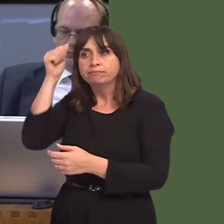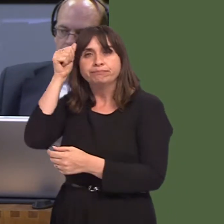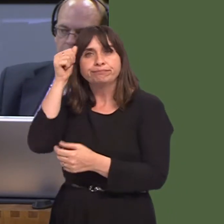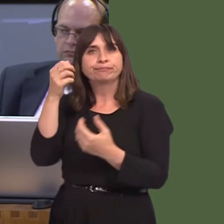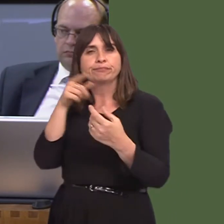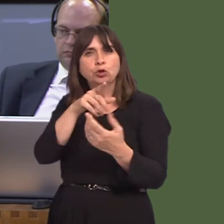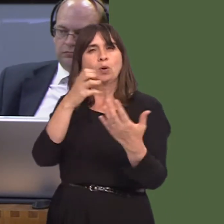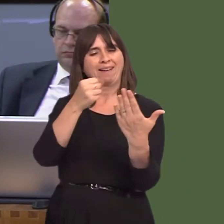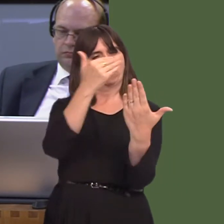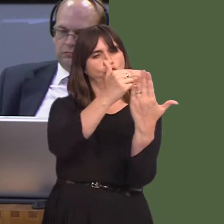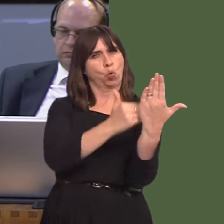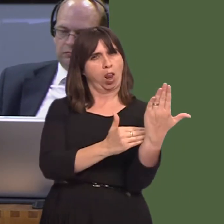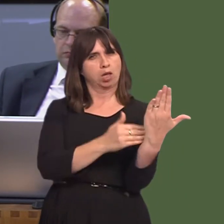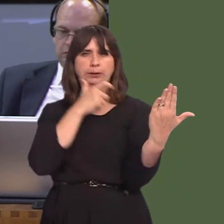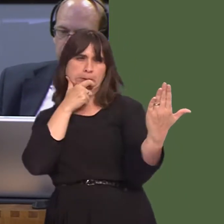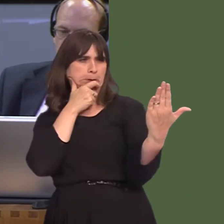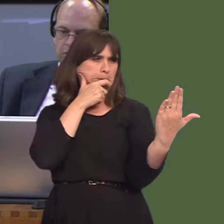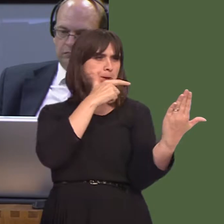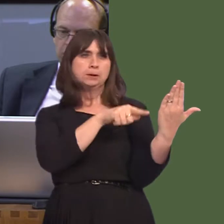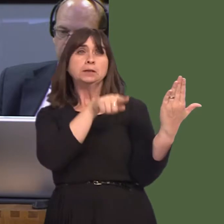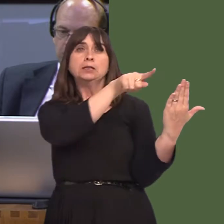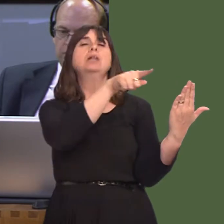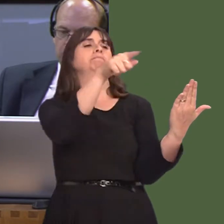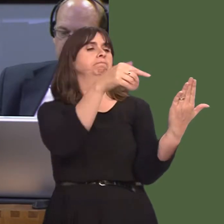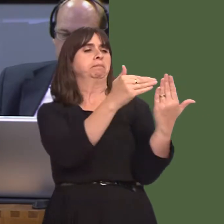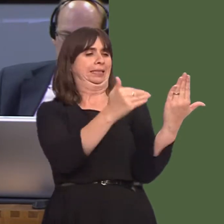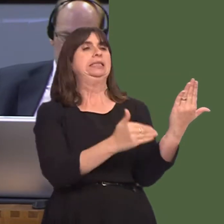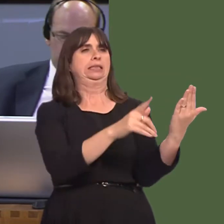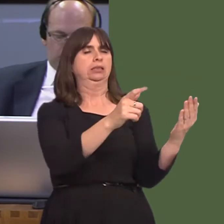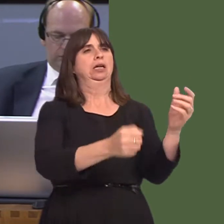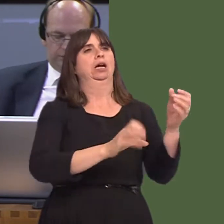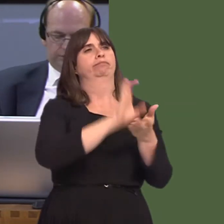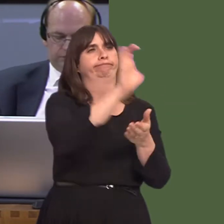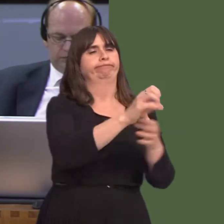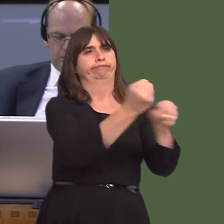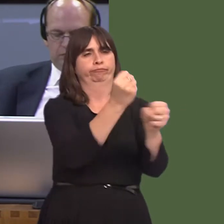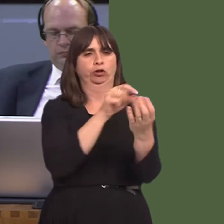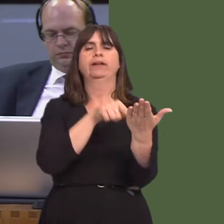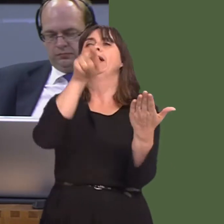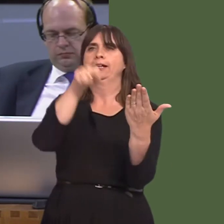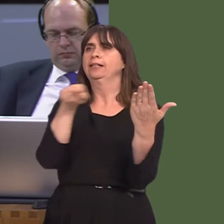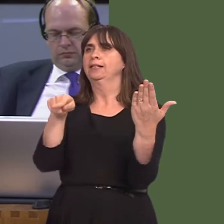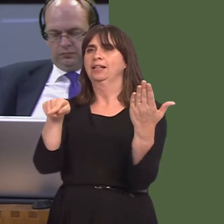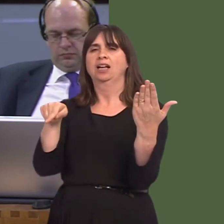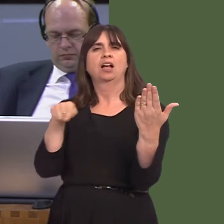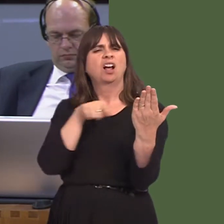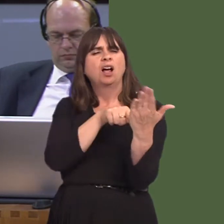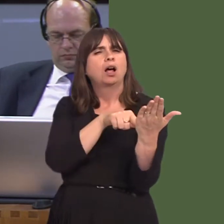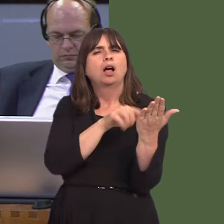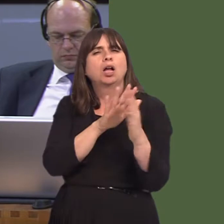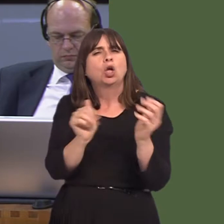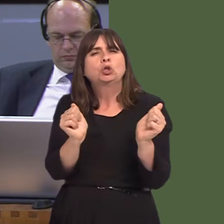used to decide which stations should receive investment, but there are concerns that this criteria isn't appropriate